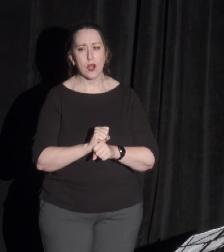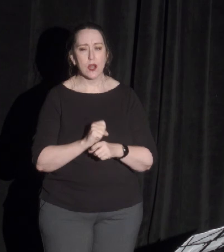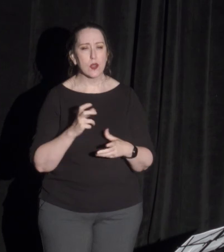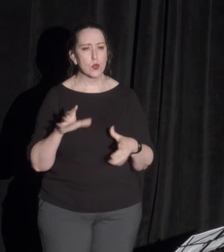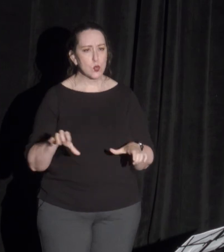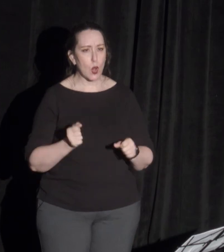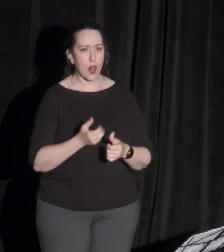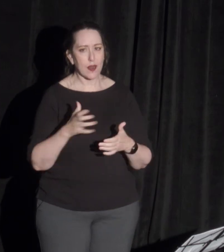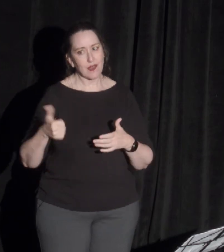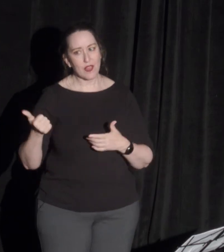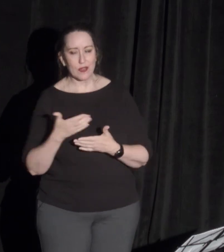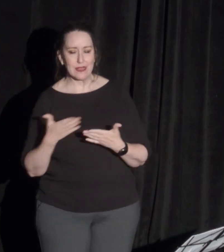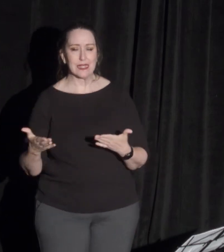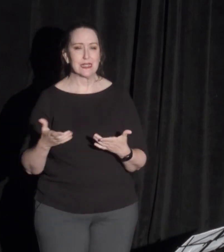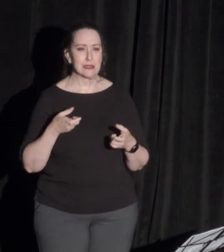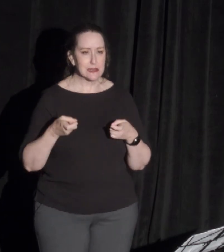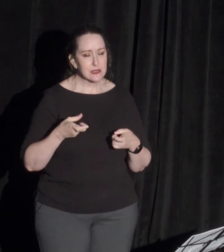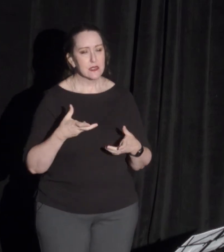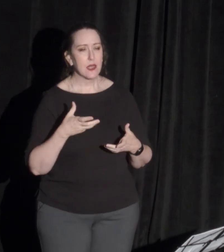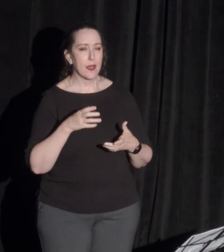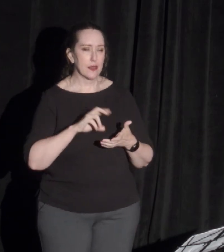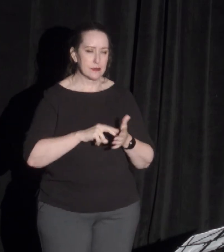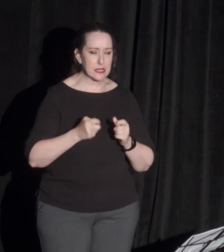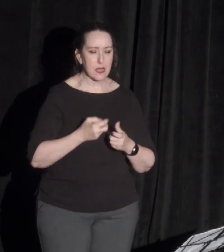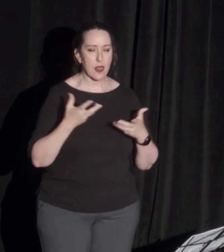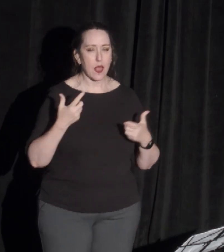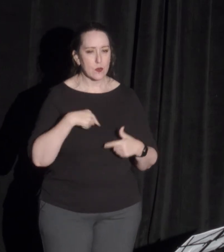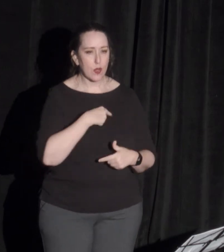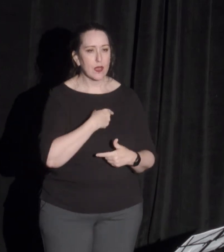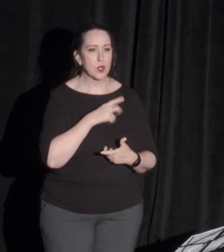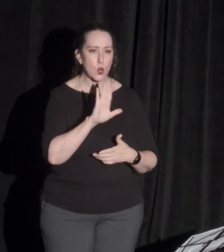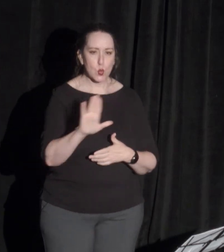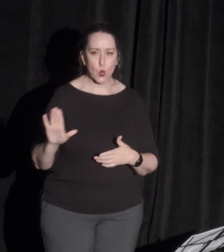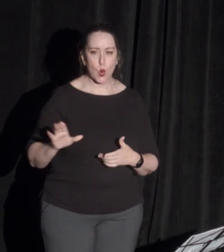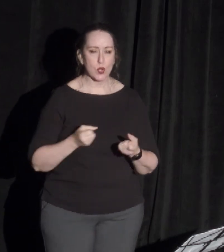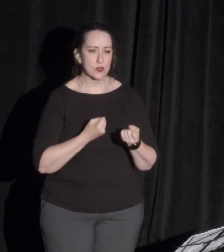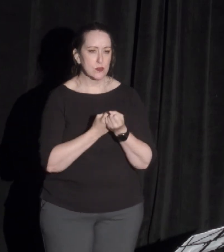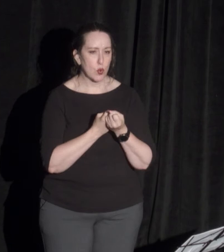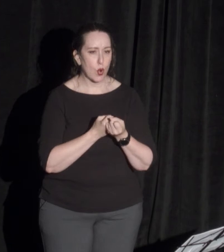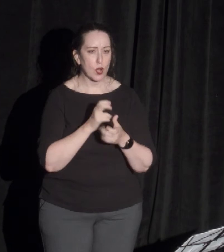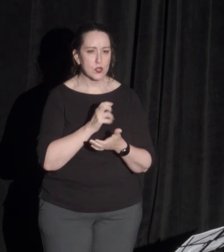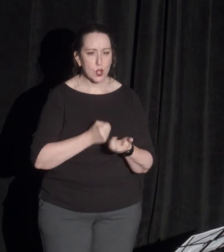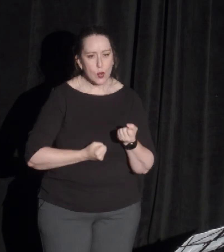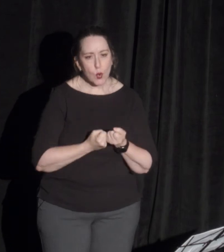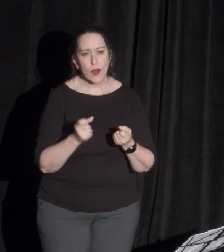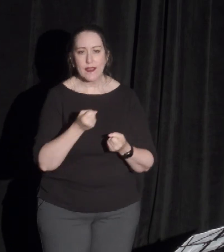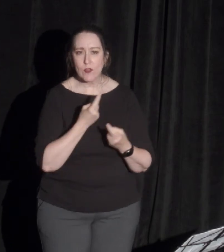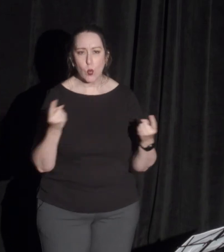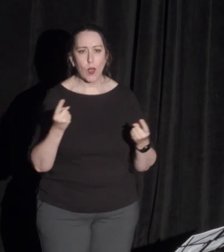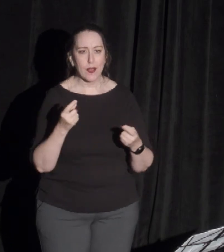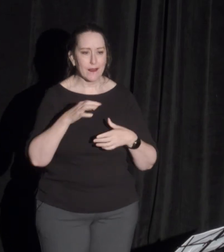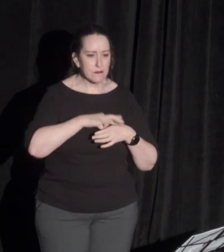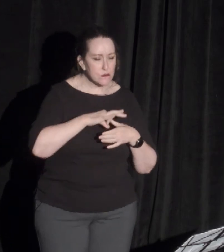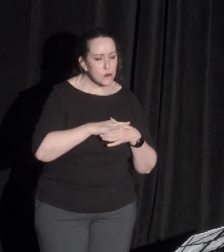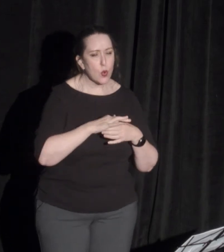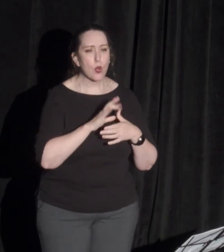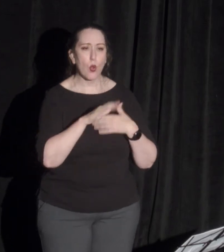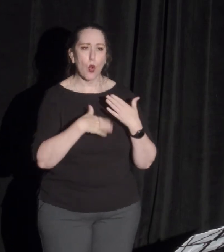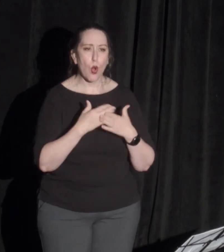other stuff. So this really means a lot to us, and your support and the support of everybody out there who voted and all of you, it really means